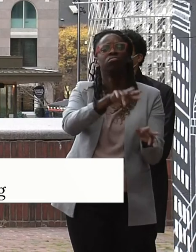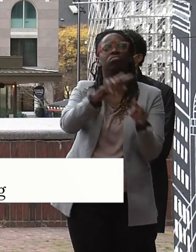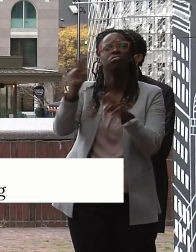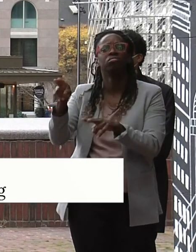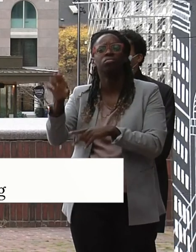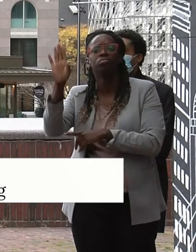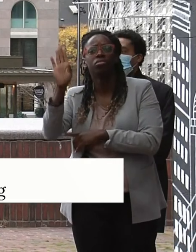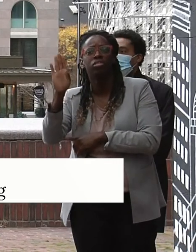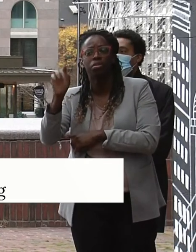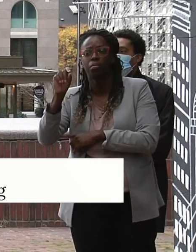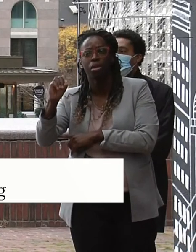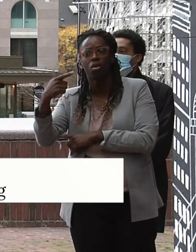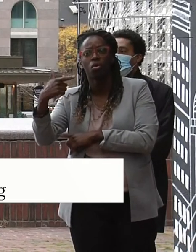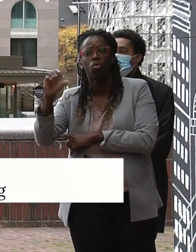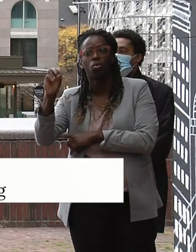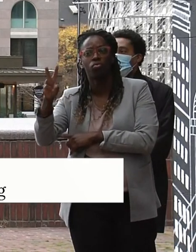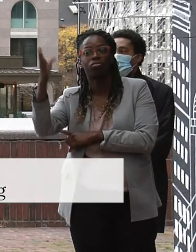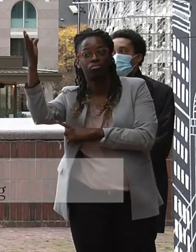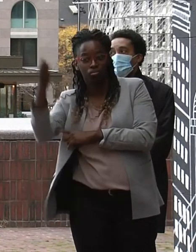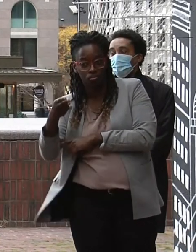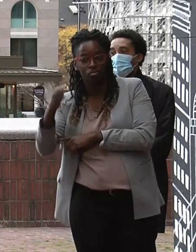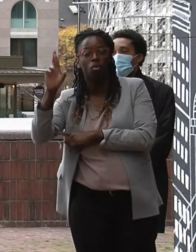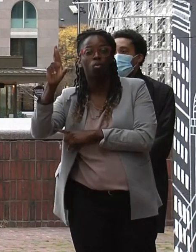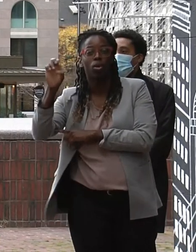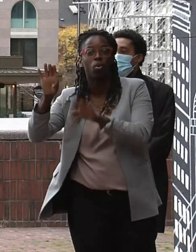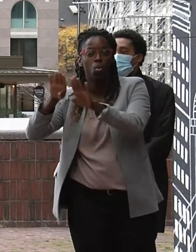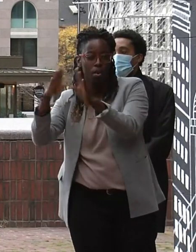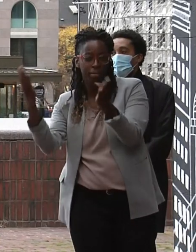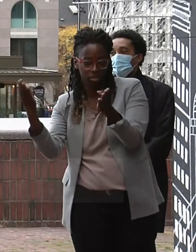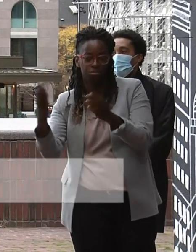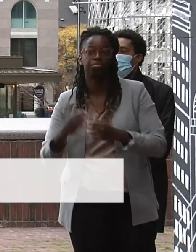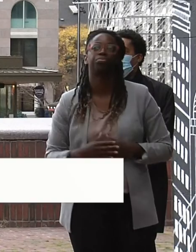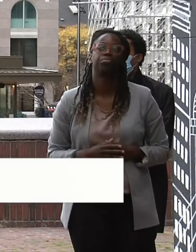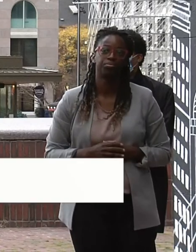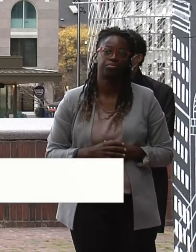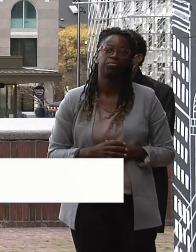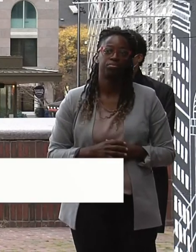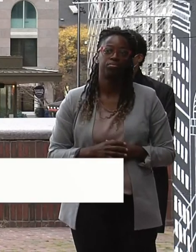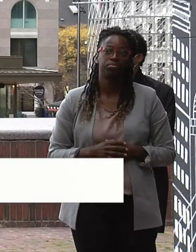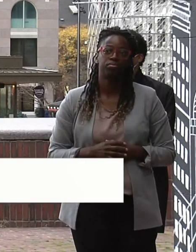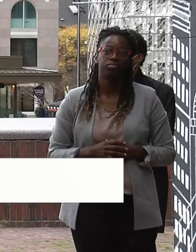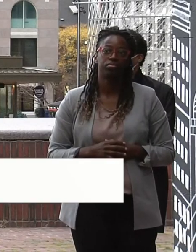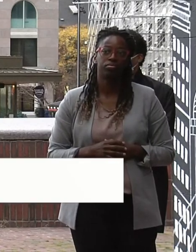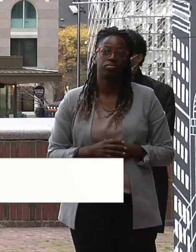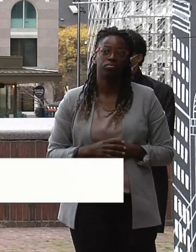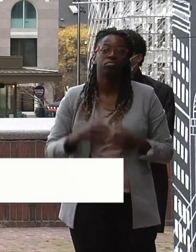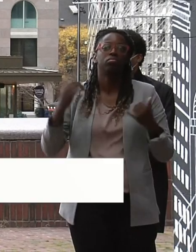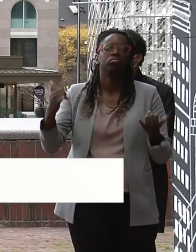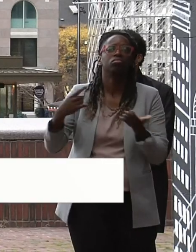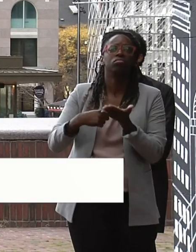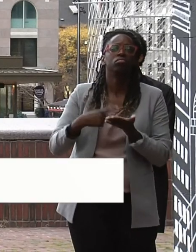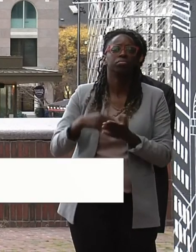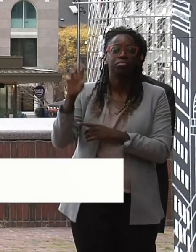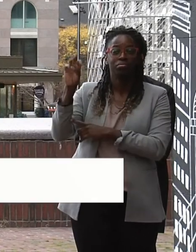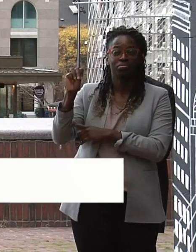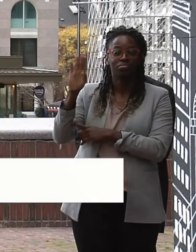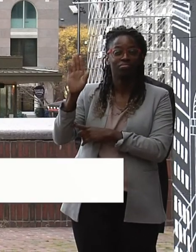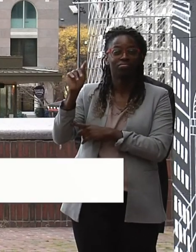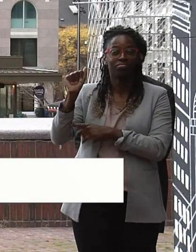311. The MBTA, we're working hard right now in the city to do everything we can to turn this trend